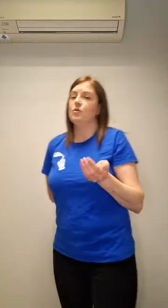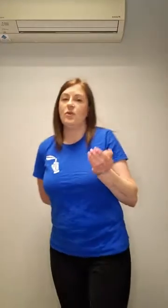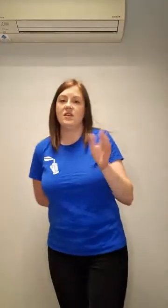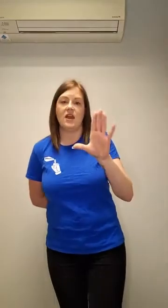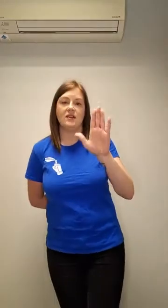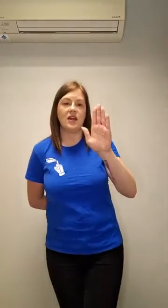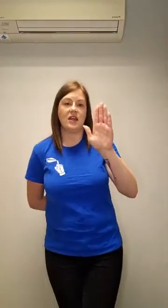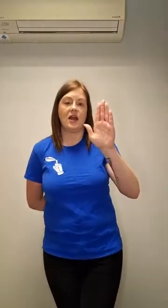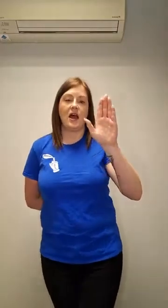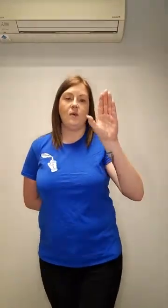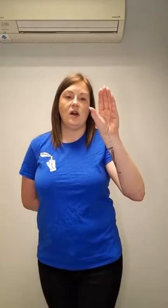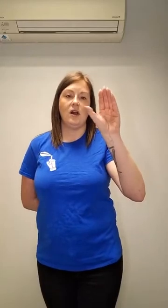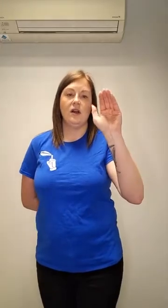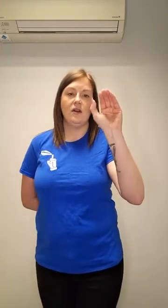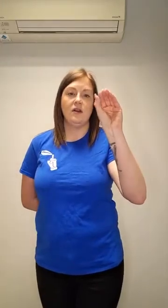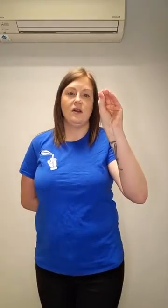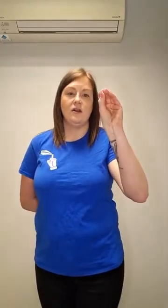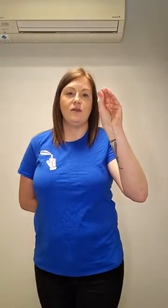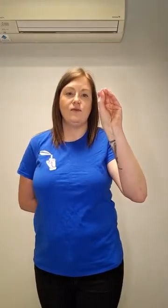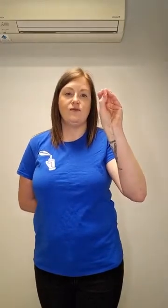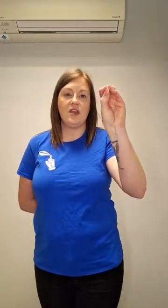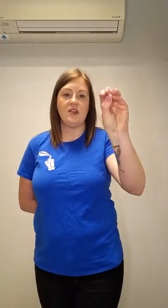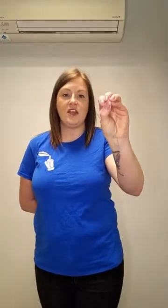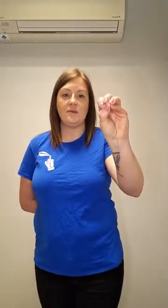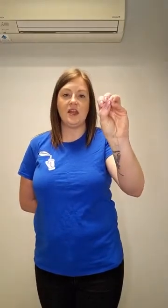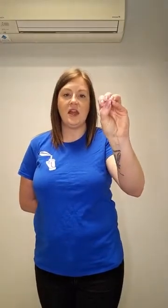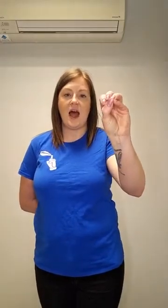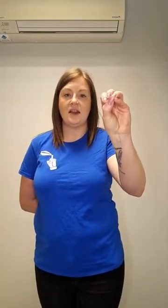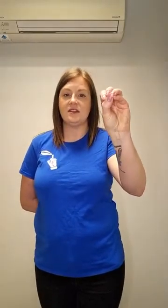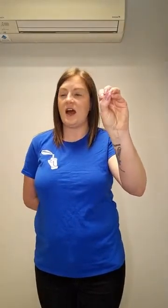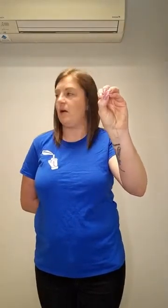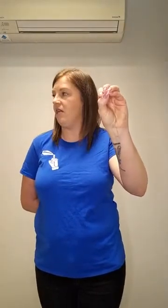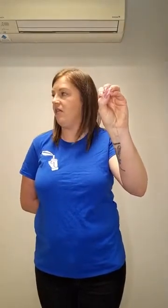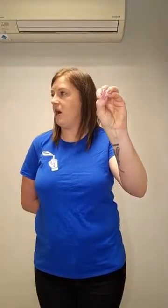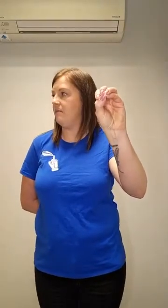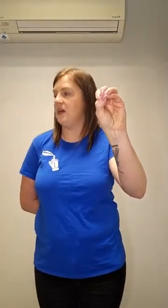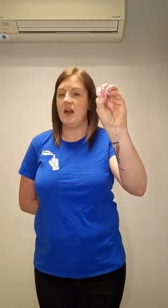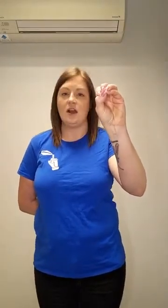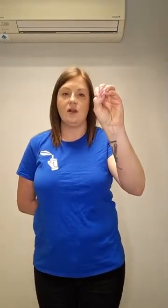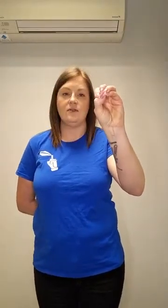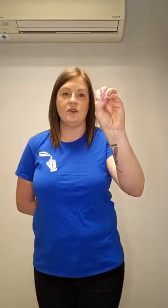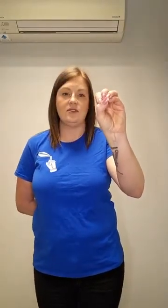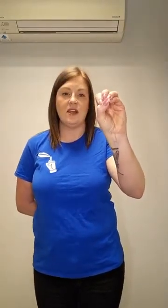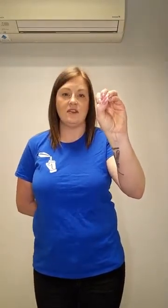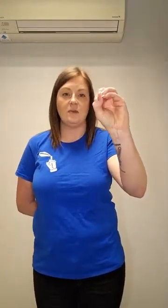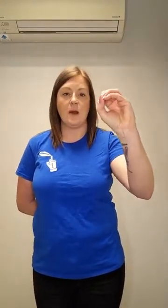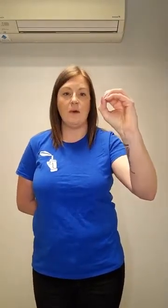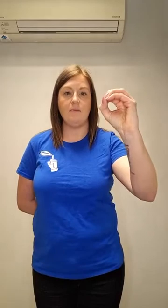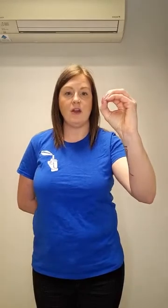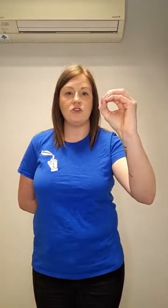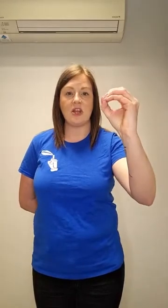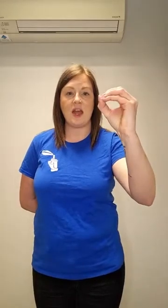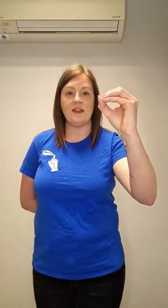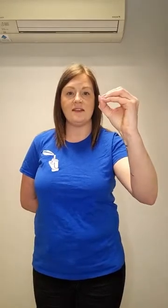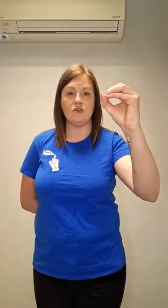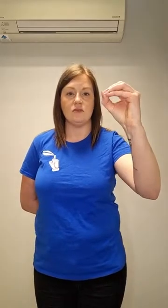We then take our fingertips and our thumb, close those together to become a bunched hand, so just